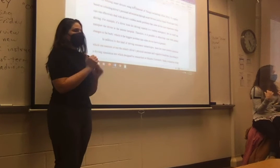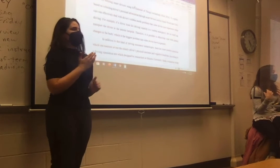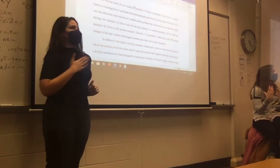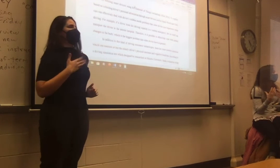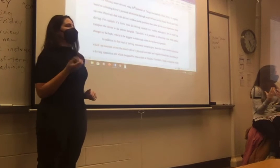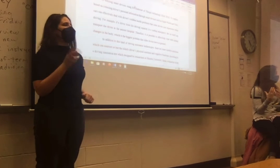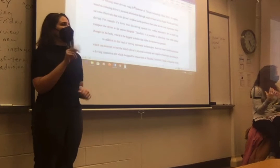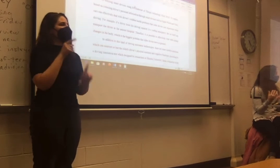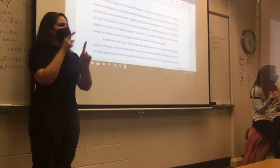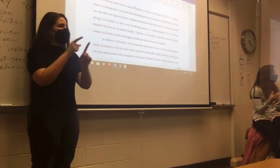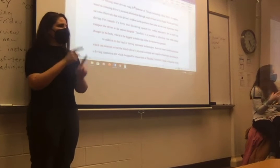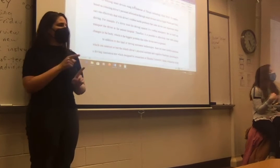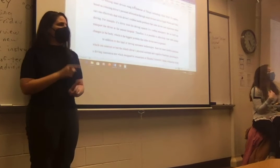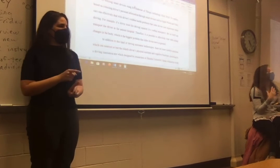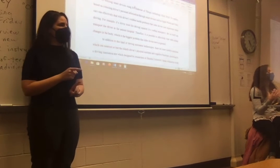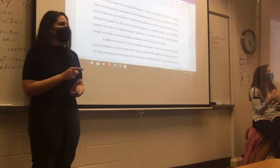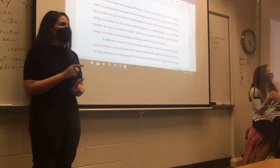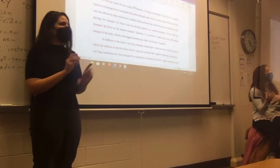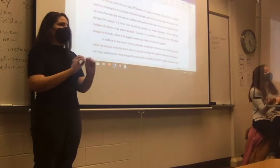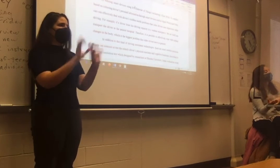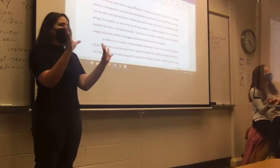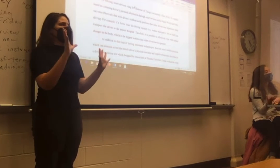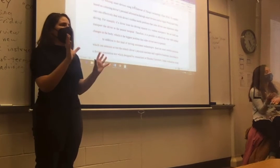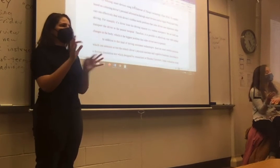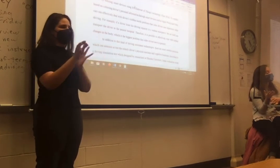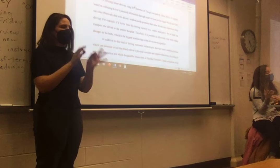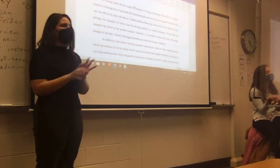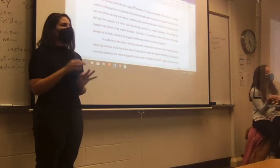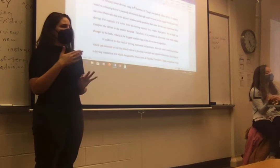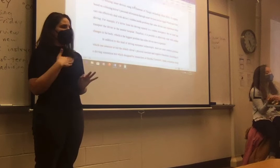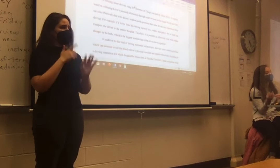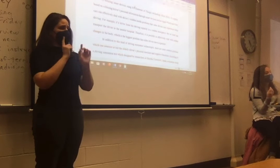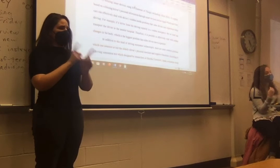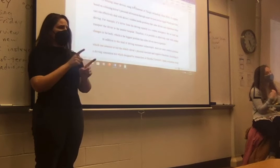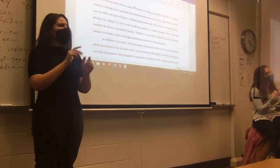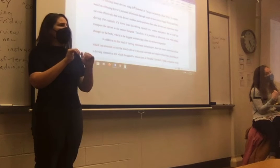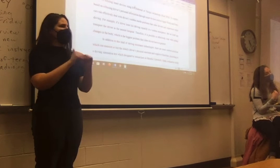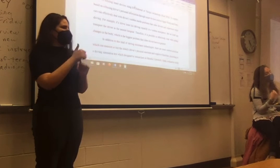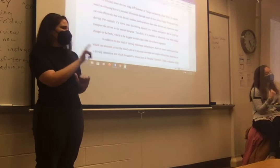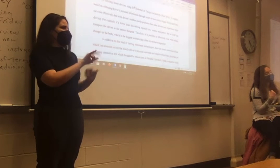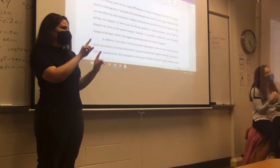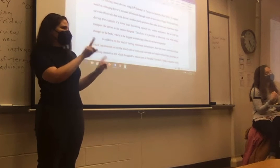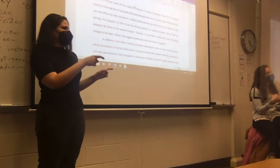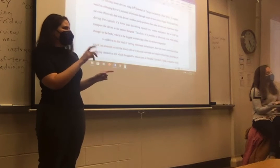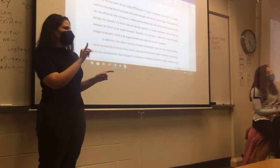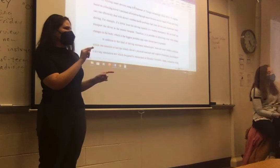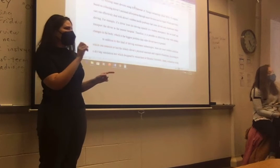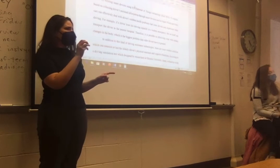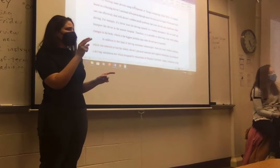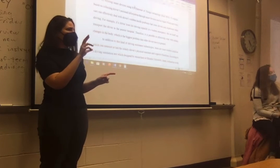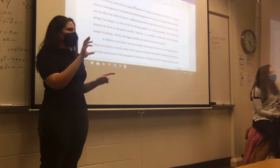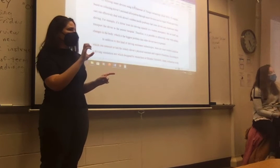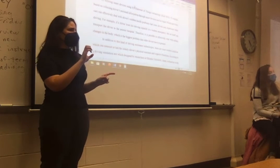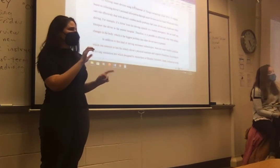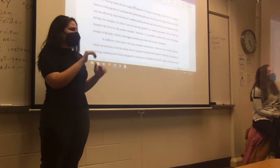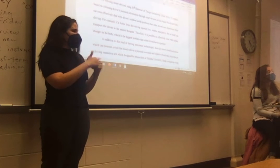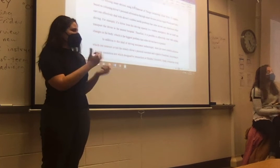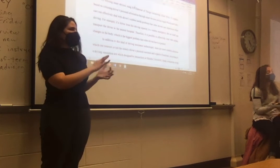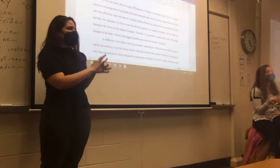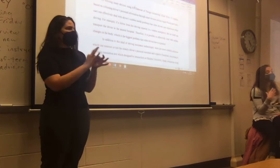point and clearly explaining how this source information helps to explain the